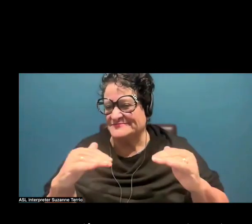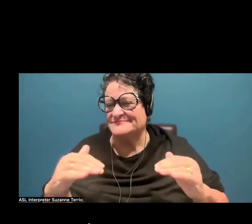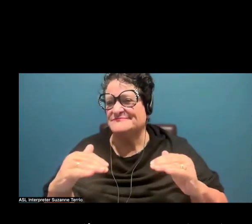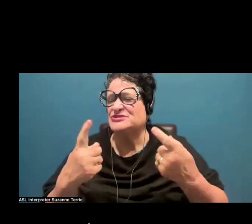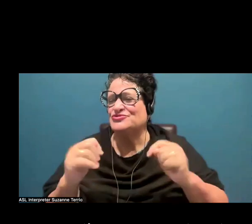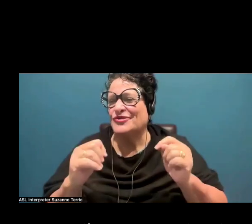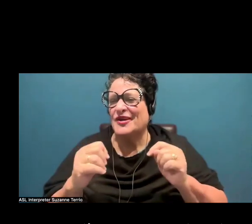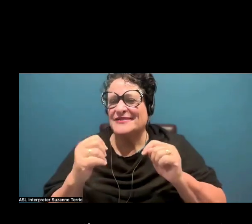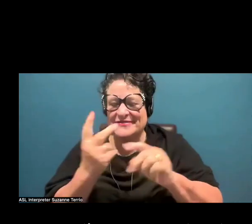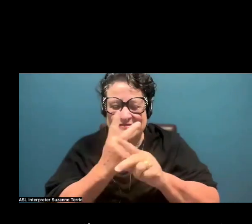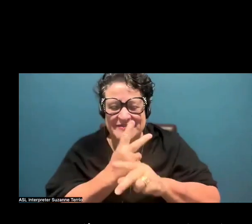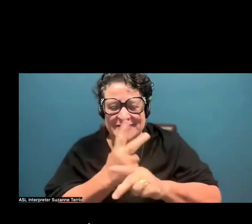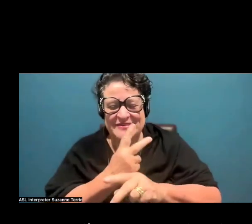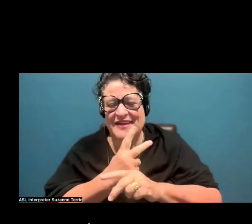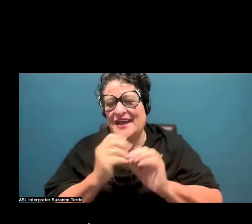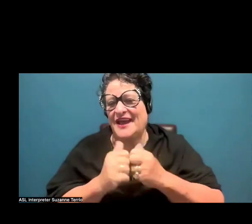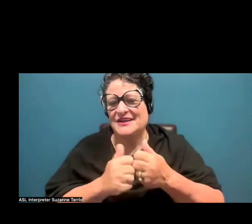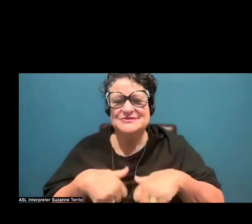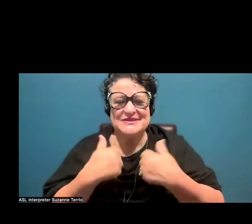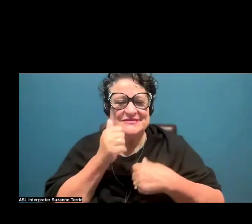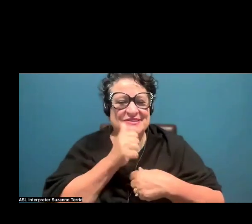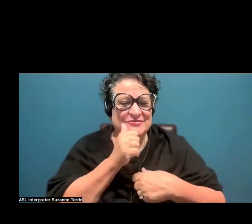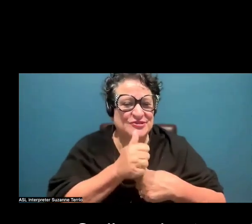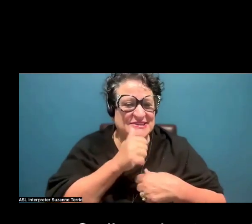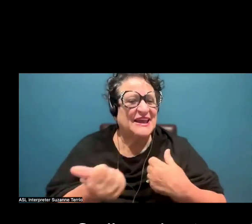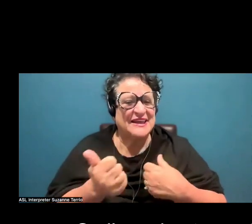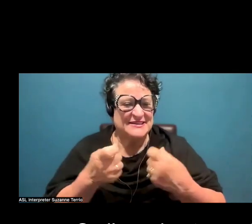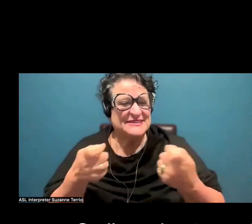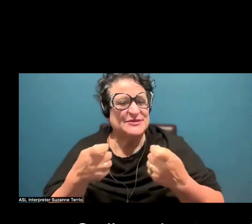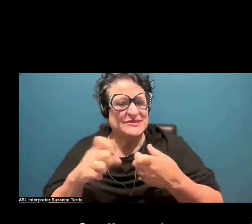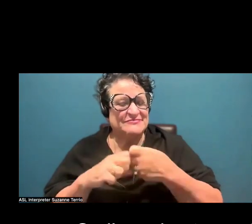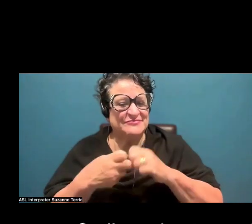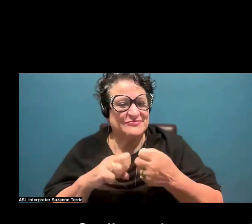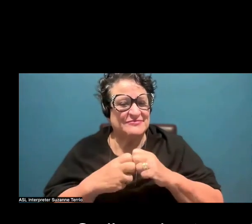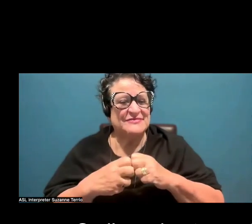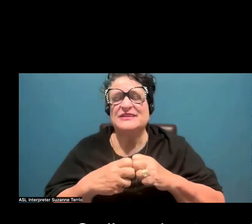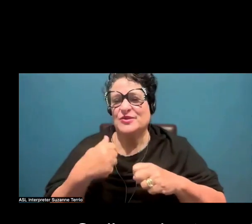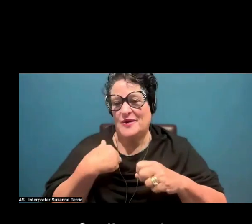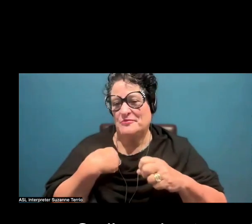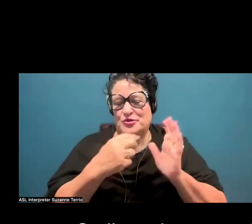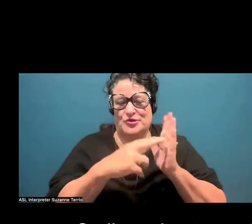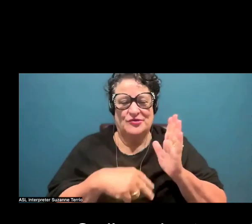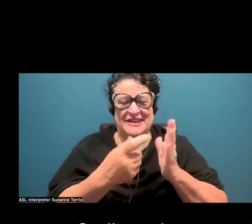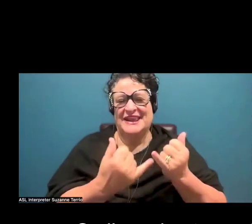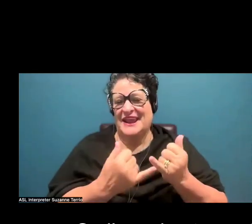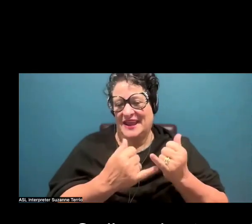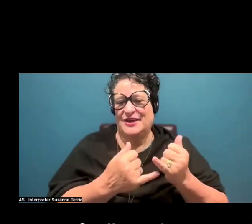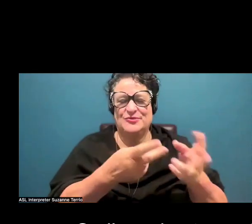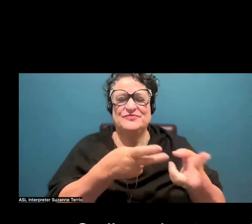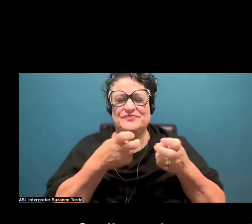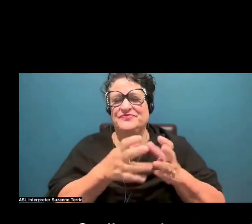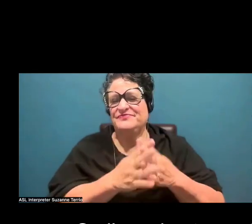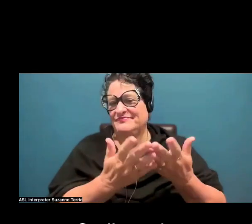a way to live their lives and deal with the problems that they've got going on. So I'm going to read Um, from a scene that it's pretty